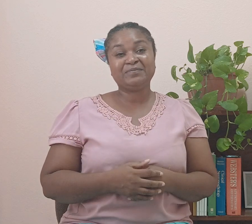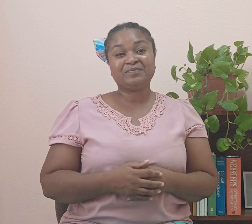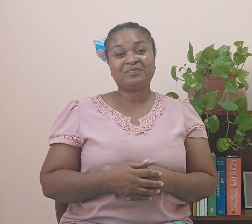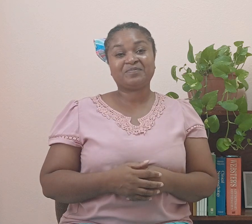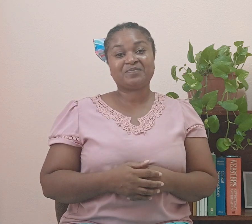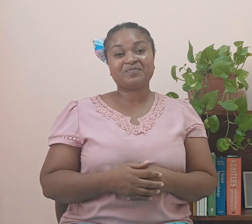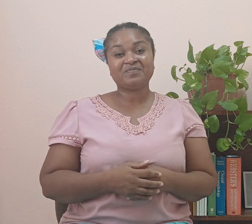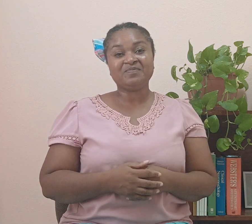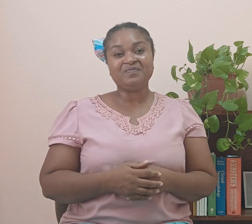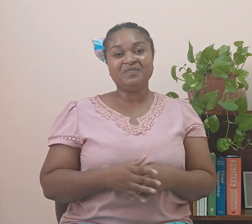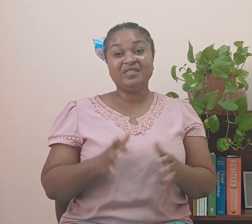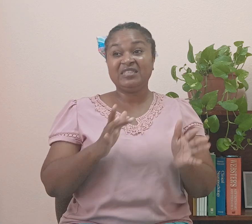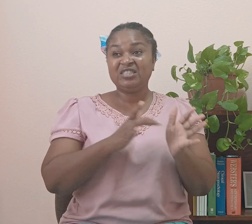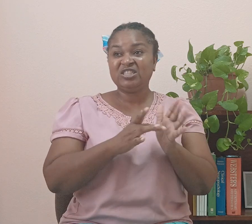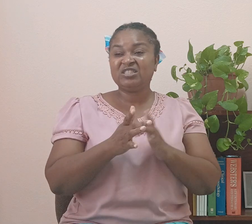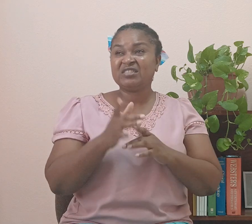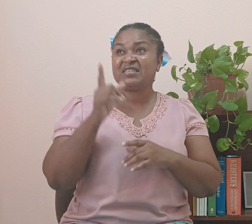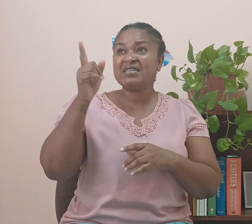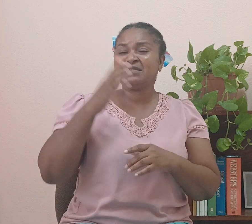Jesus is my role model.